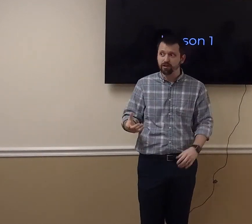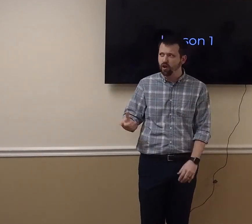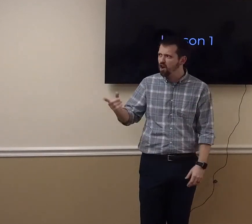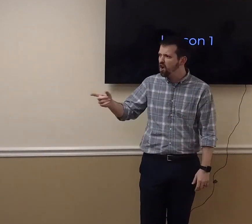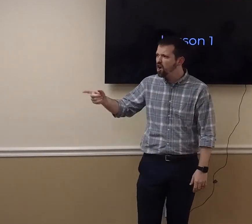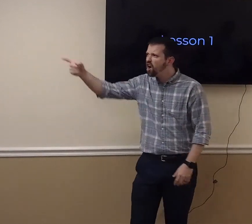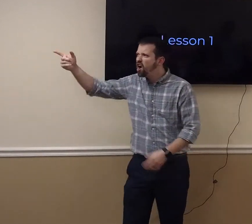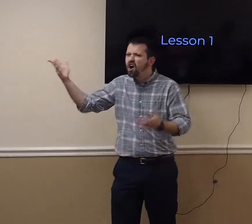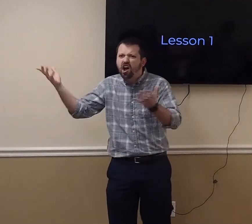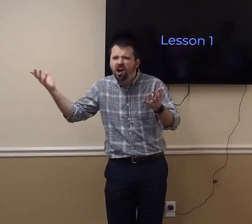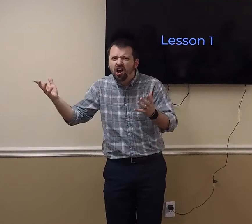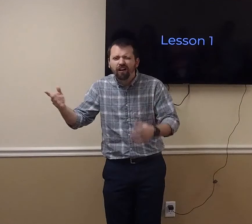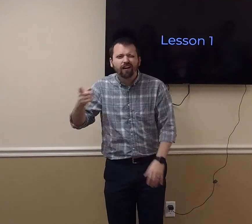going. There